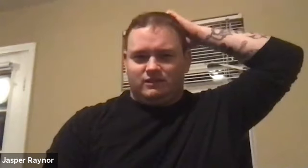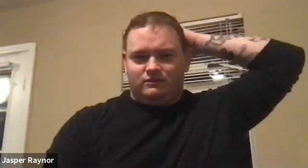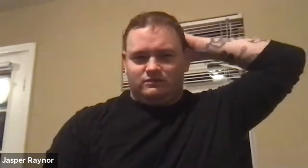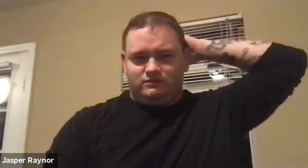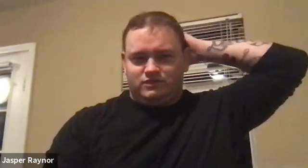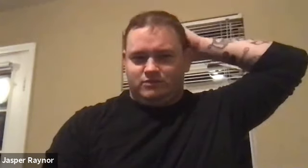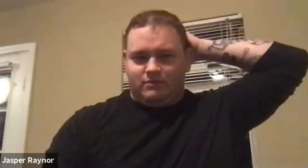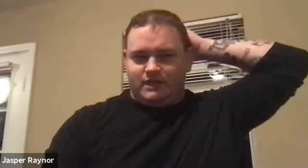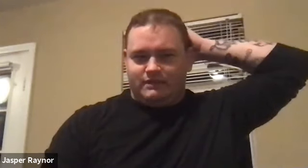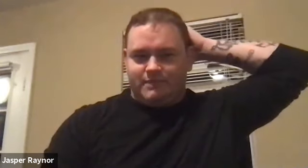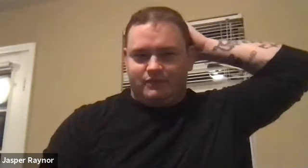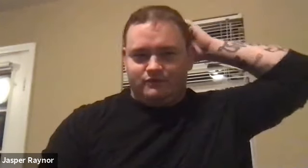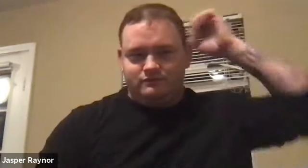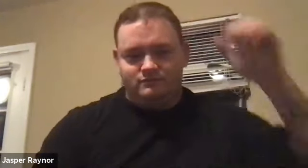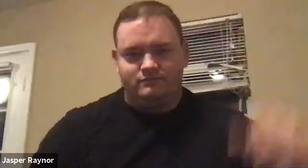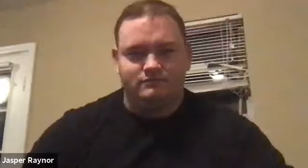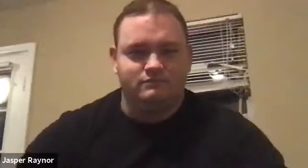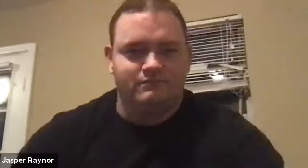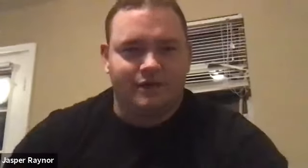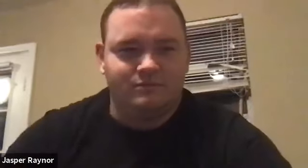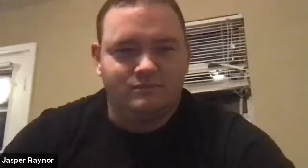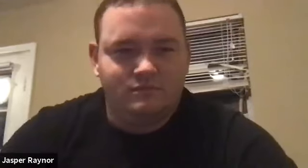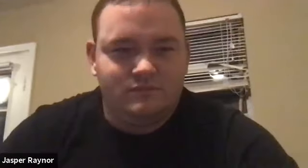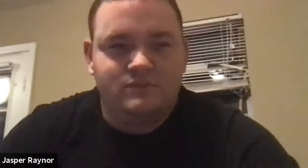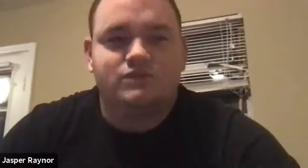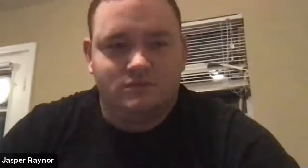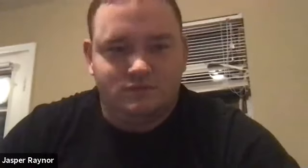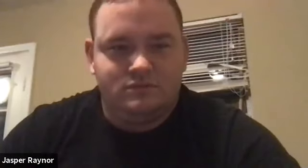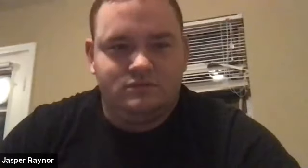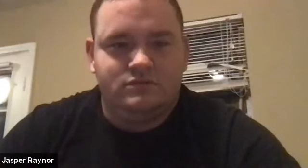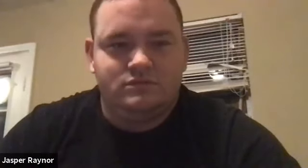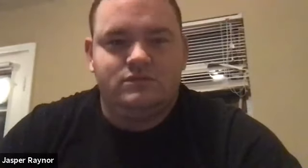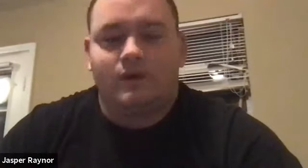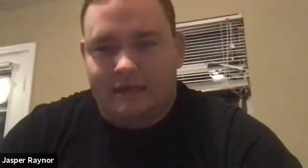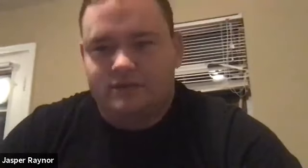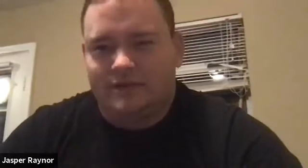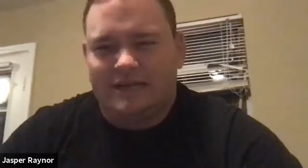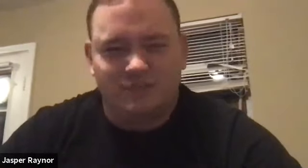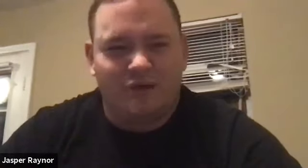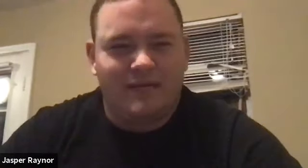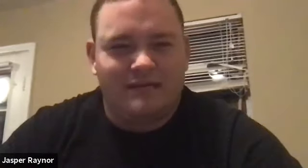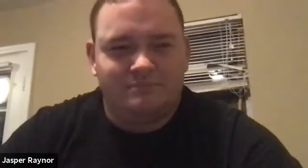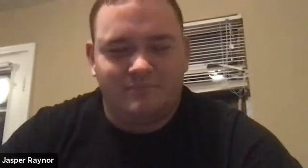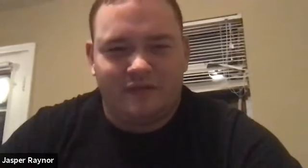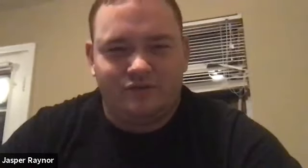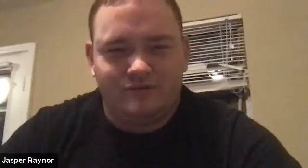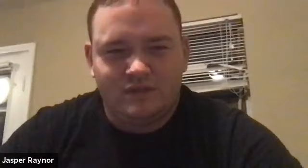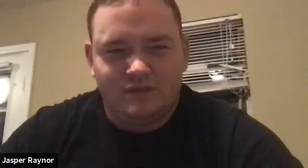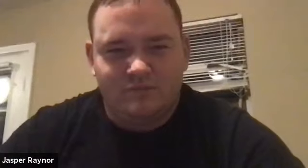so she probably has better. Katie's 9. Josh is 8. Okay, so yeah, she probably has better